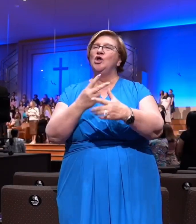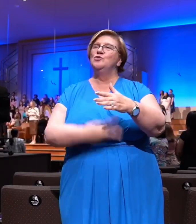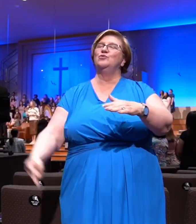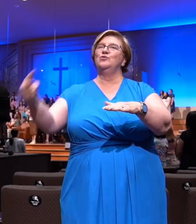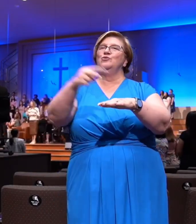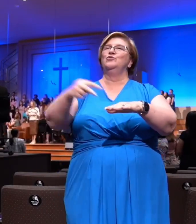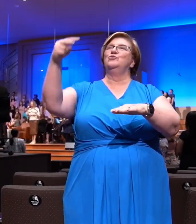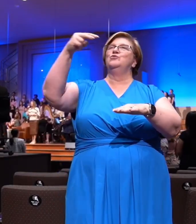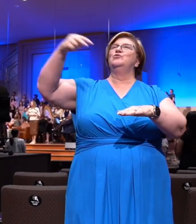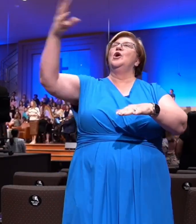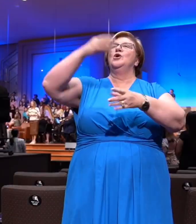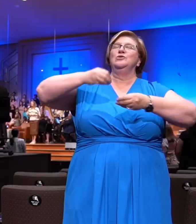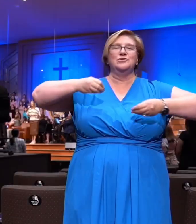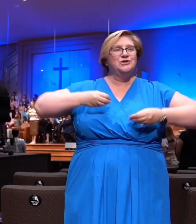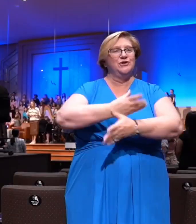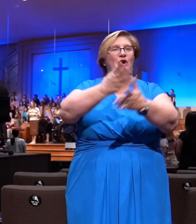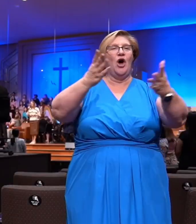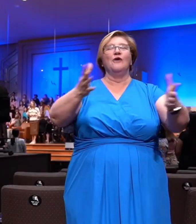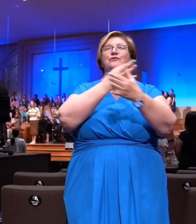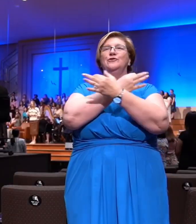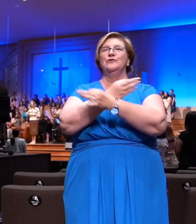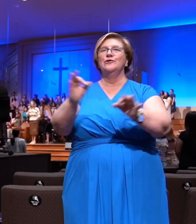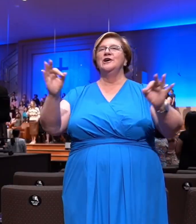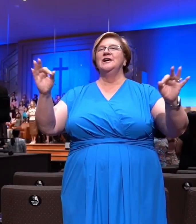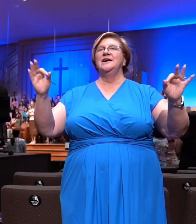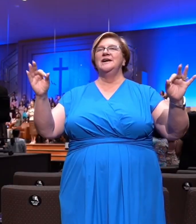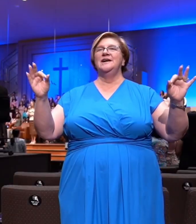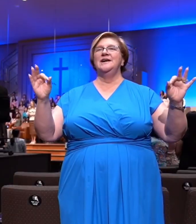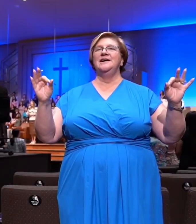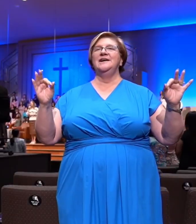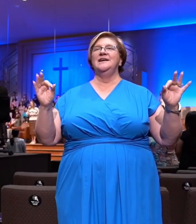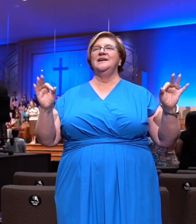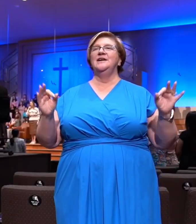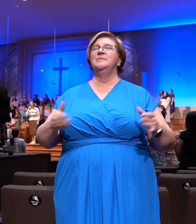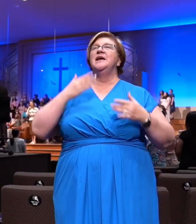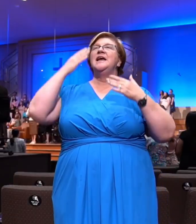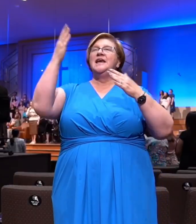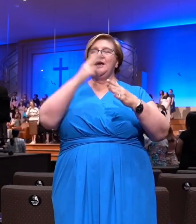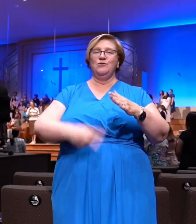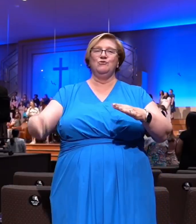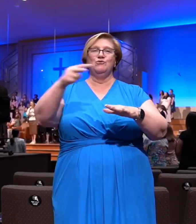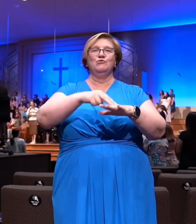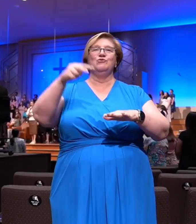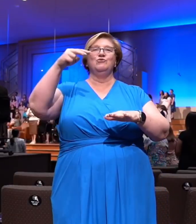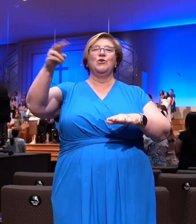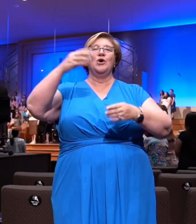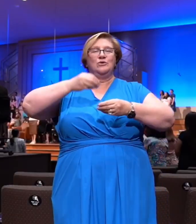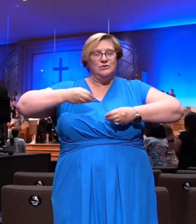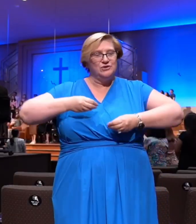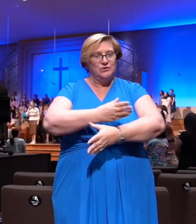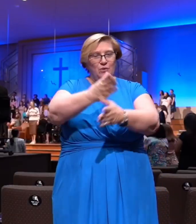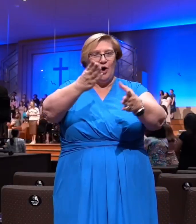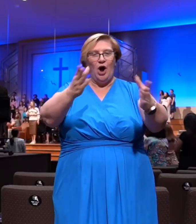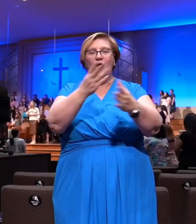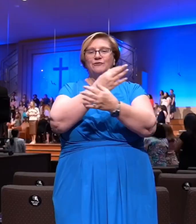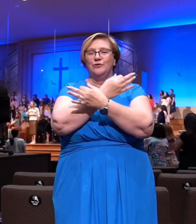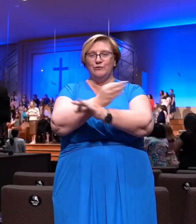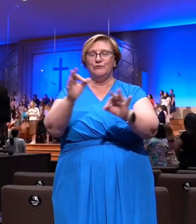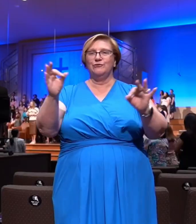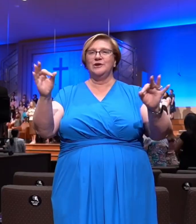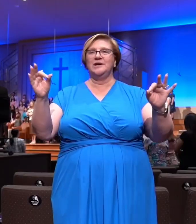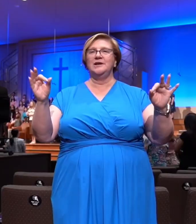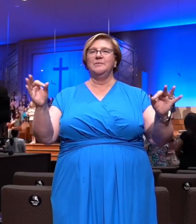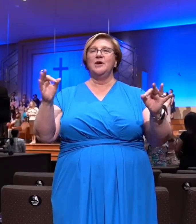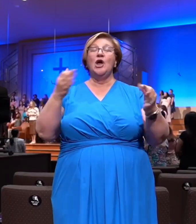be free indeed. Yes, he rose that we would be free indeed.